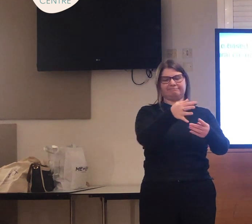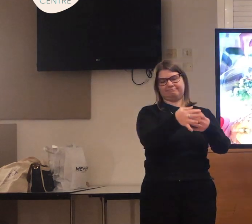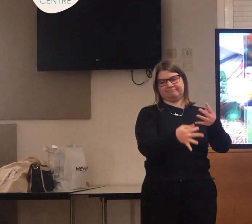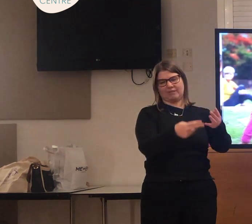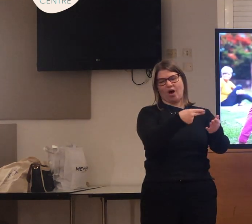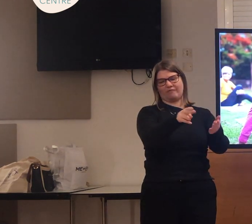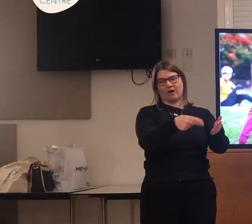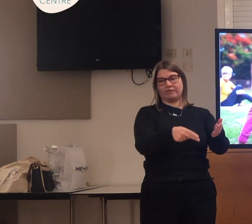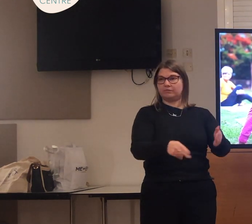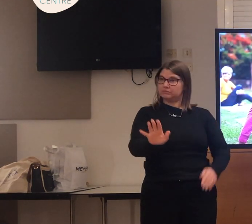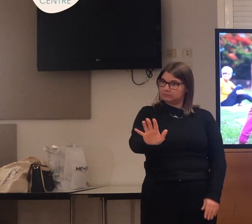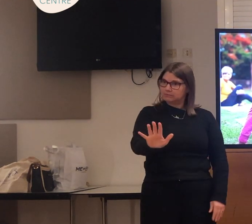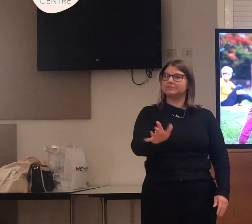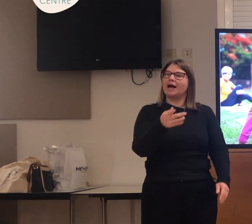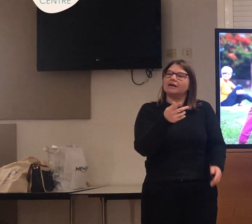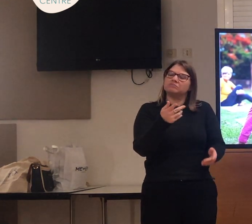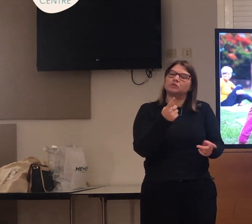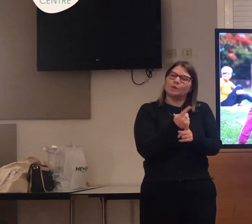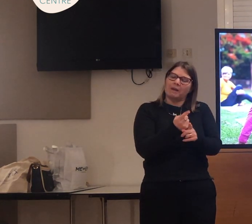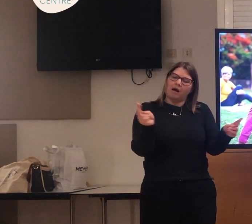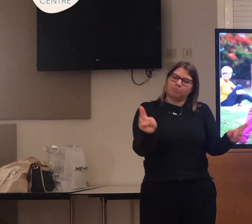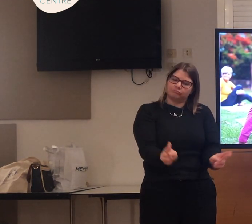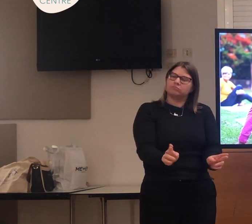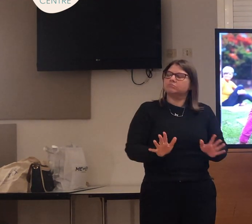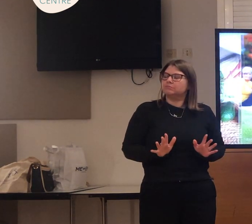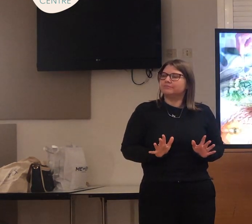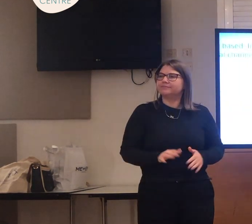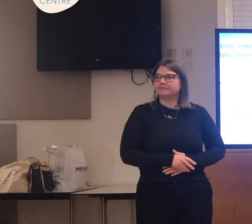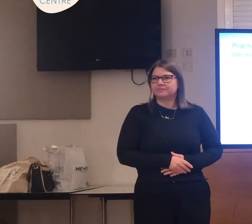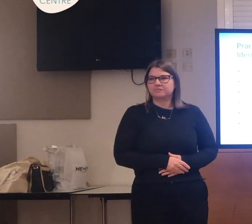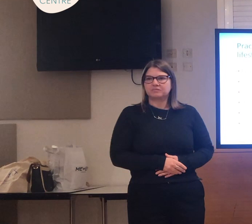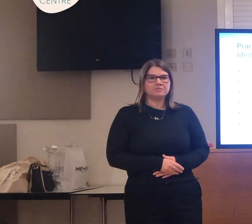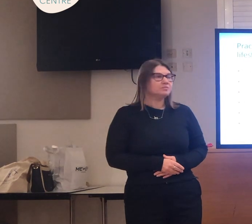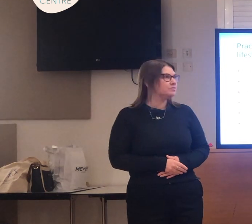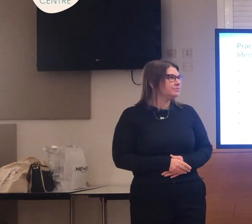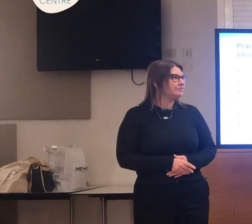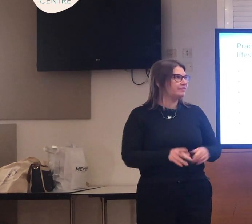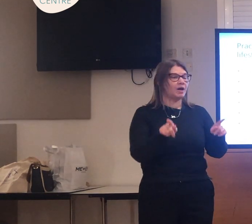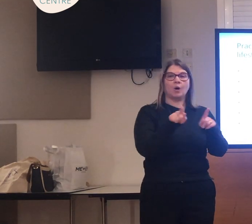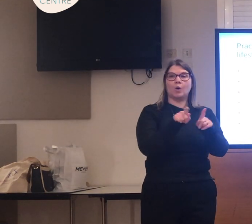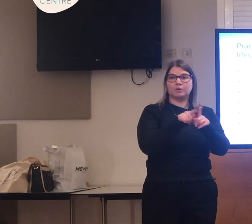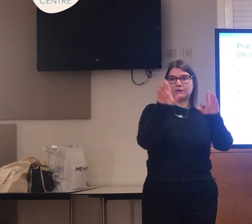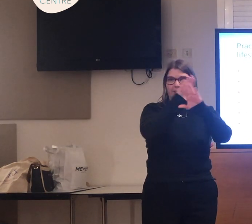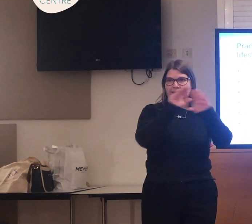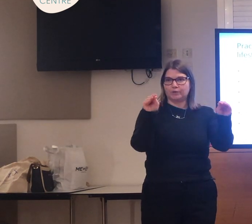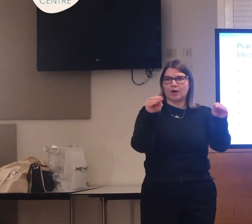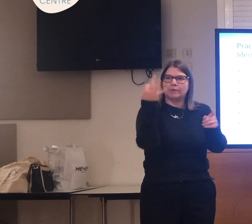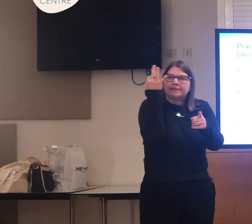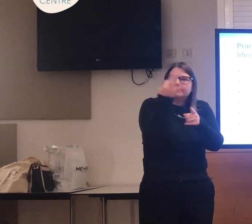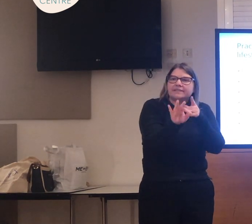what have I got next? Oh yes, I'll come back to that in a sec. Just a word on